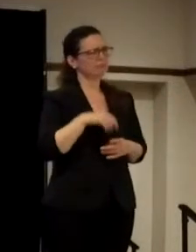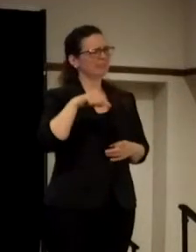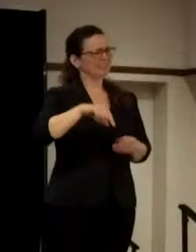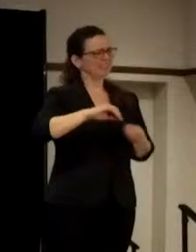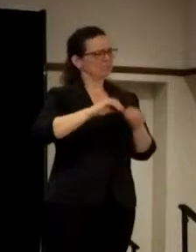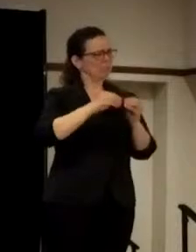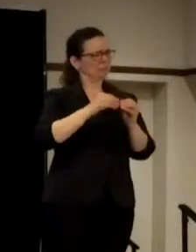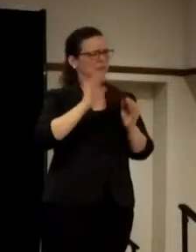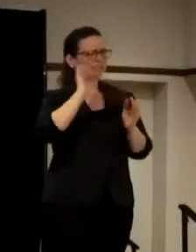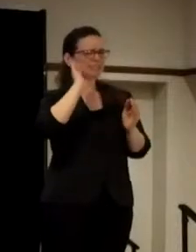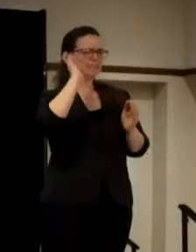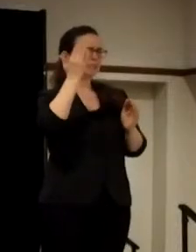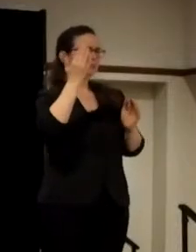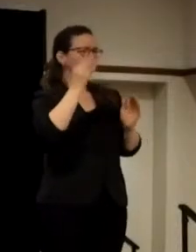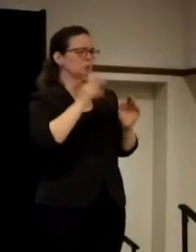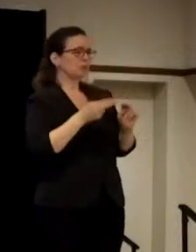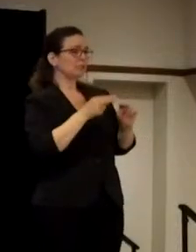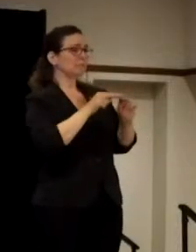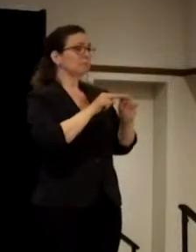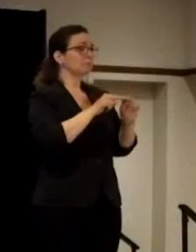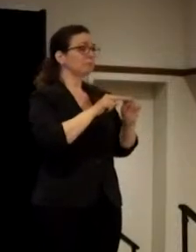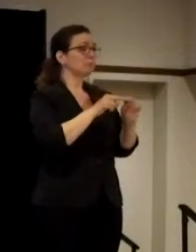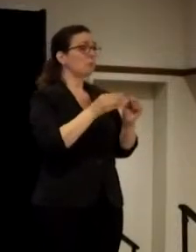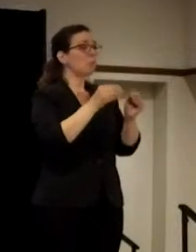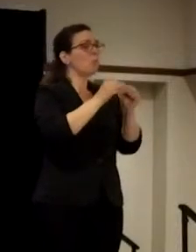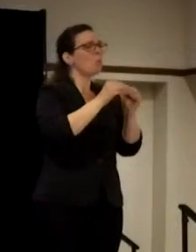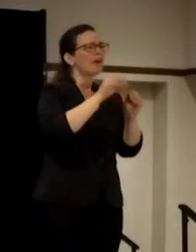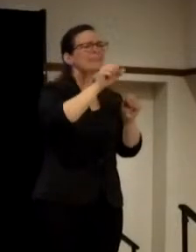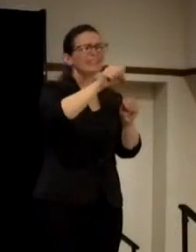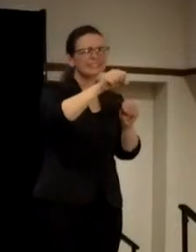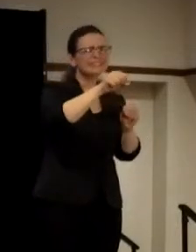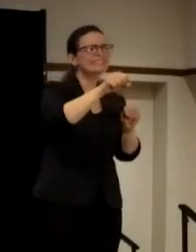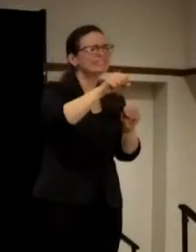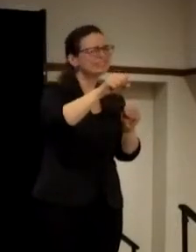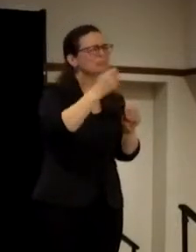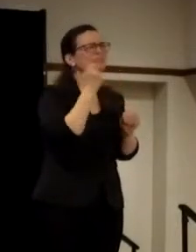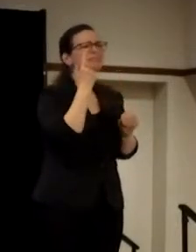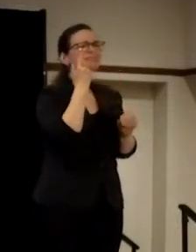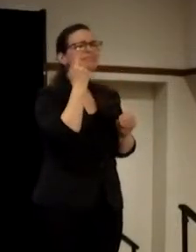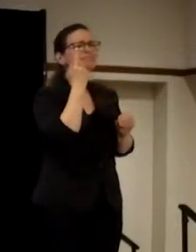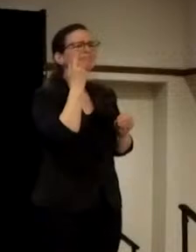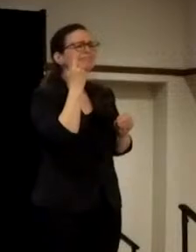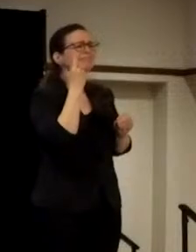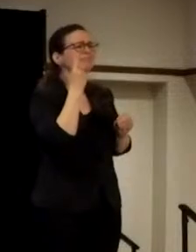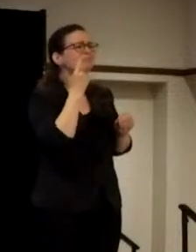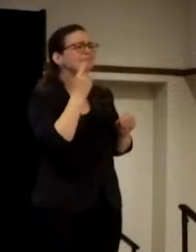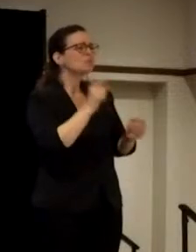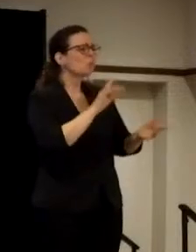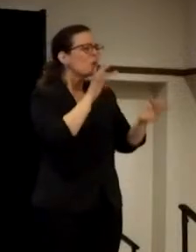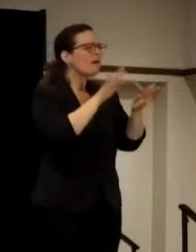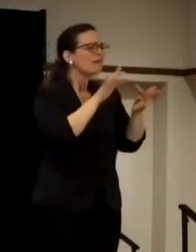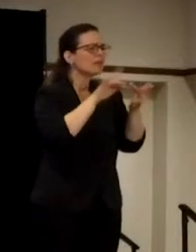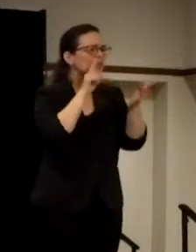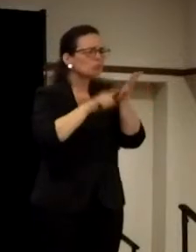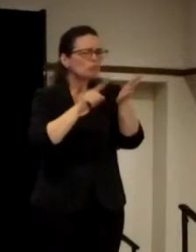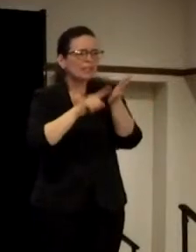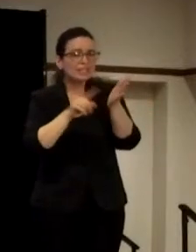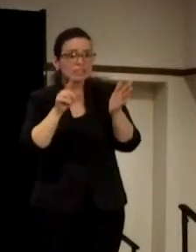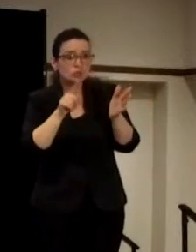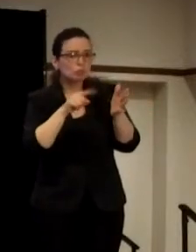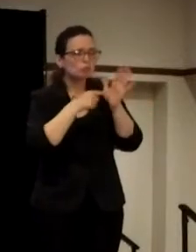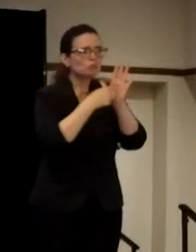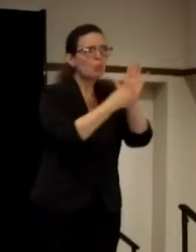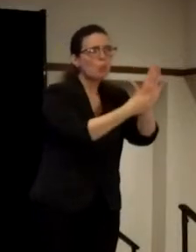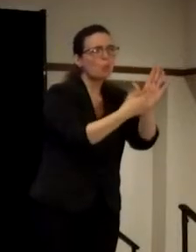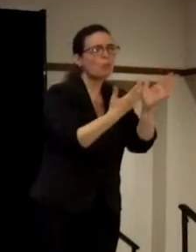a little bit higher than where we were 2 weeks ago. The contact tracing shows the narrative. We're now going to be